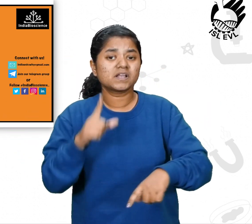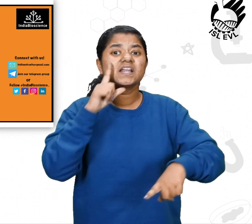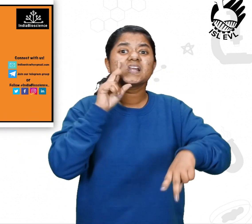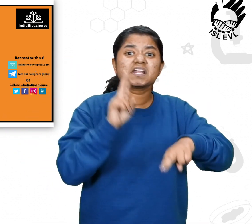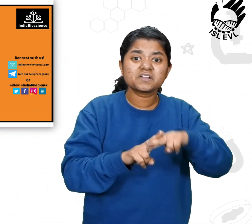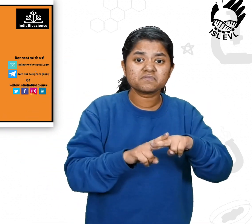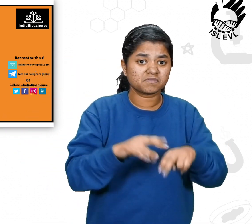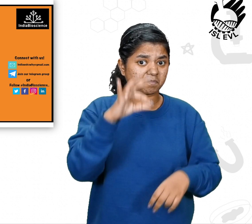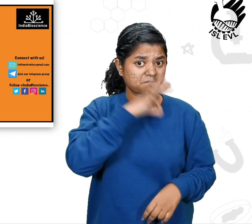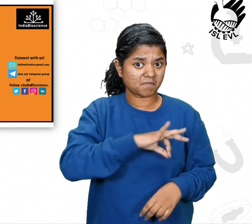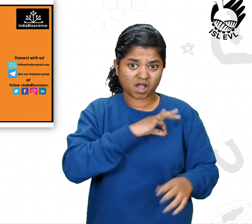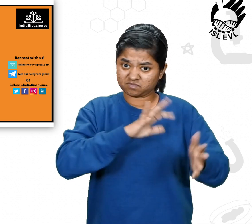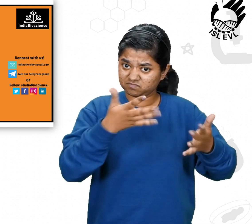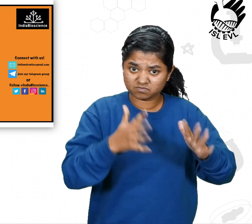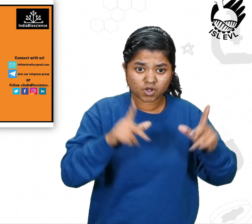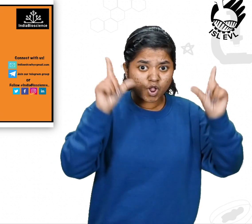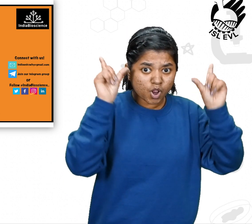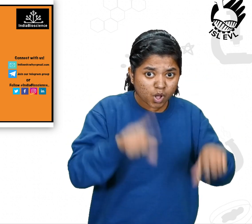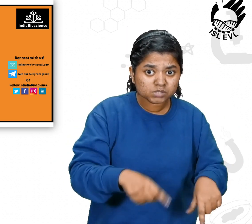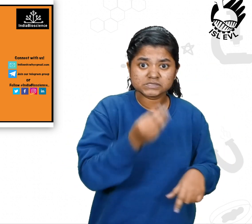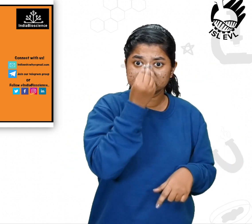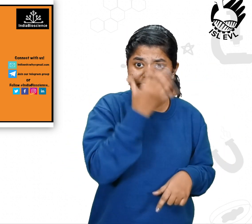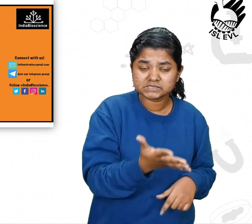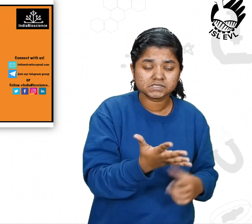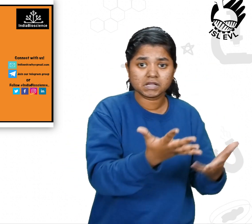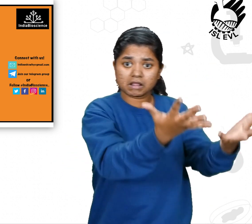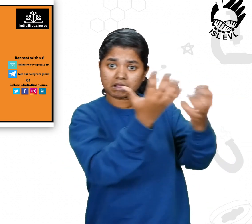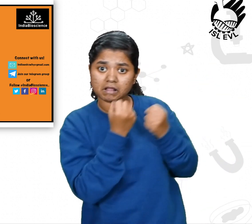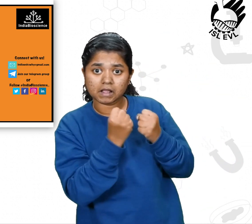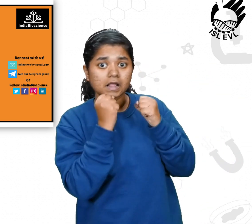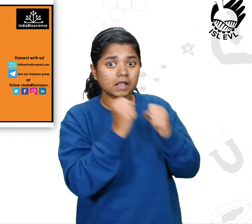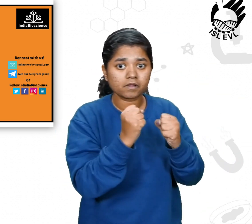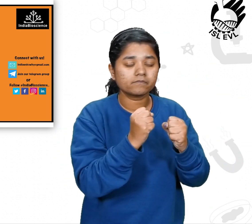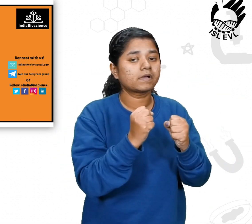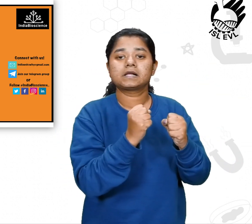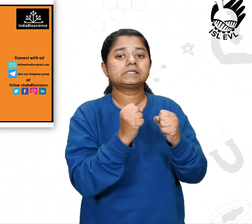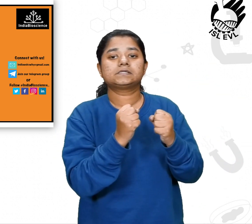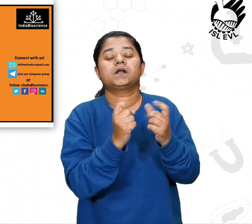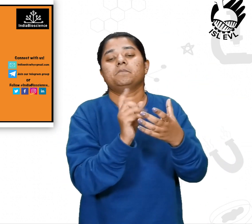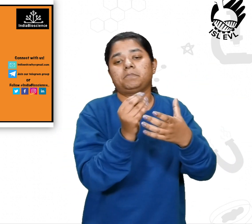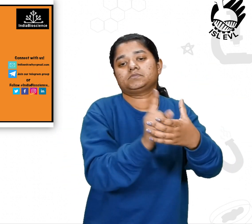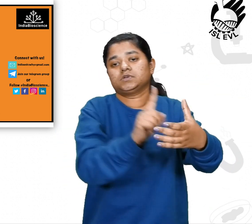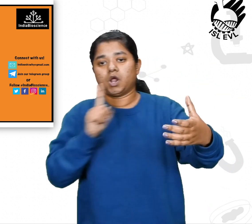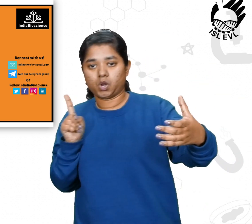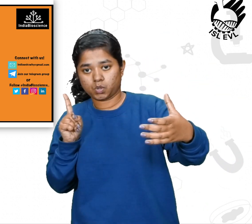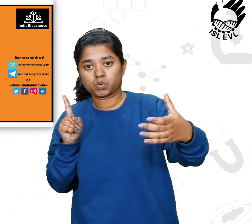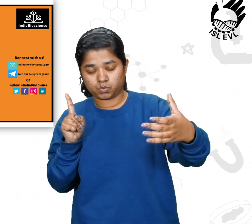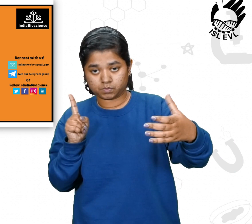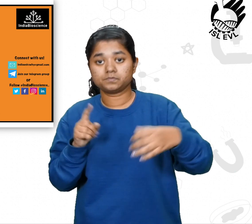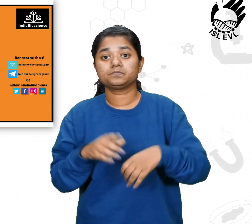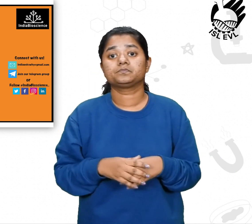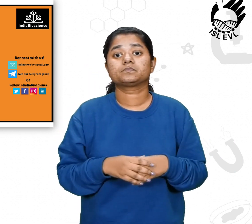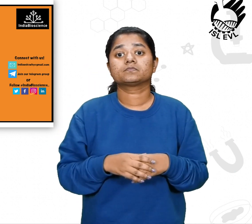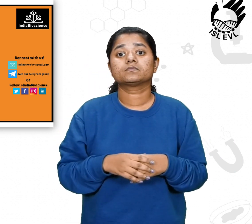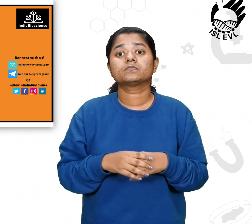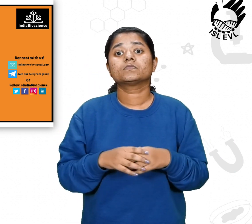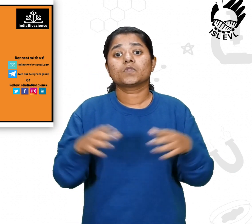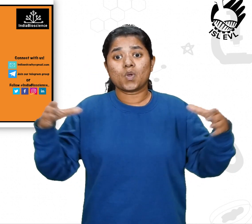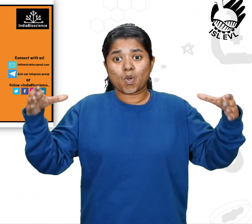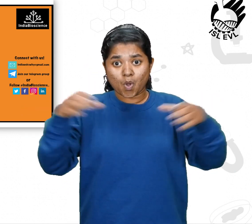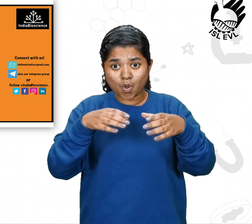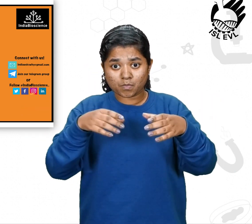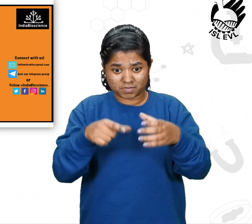moment those become equal, they reach an equilibrium of the group size or the group property they are